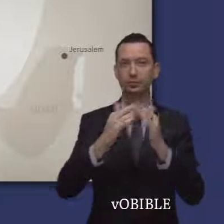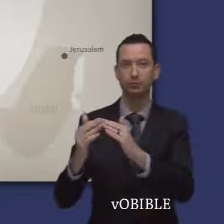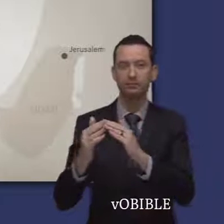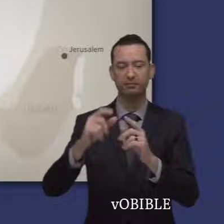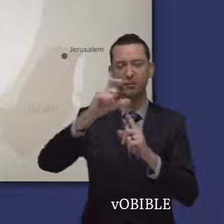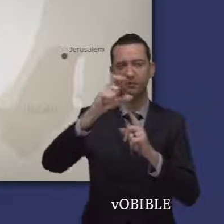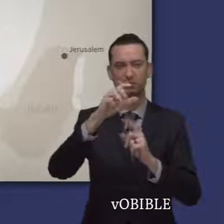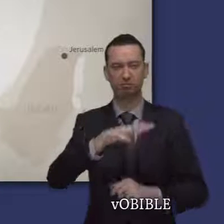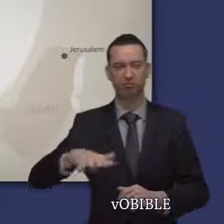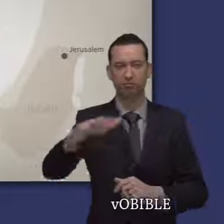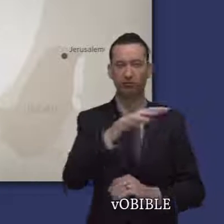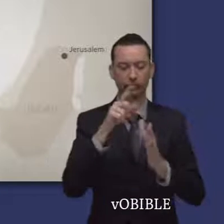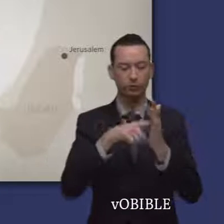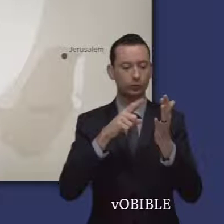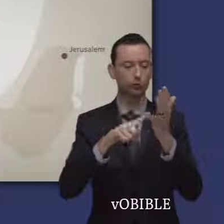kingdom of Judah.